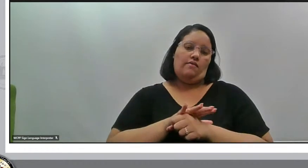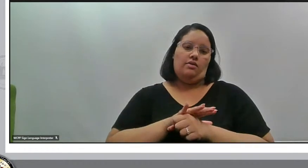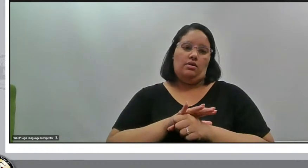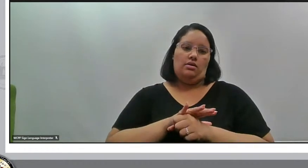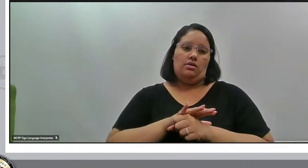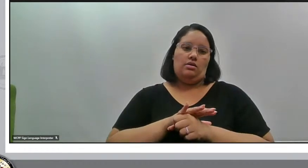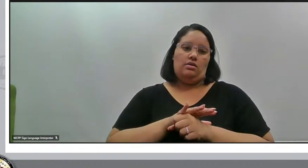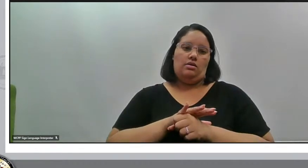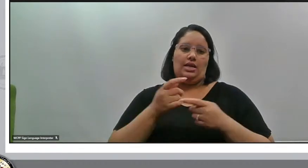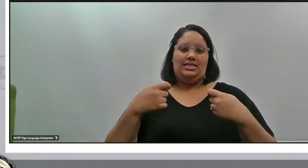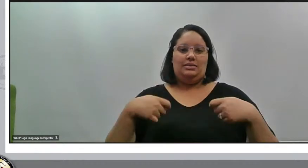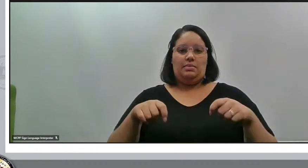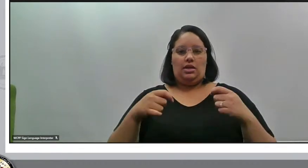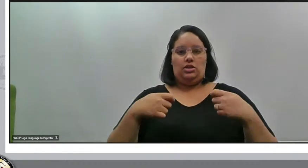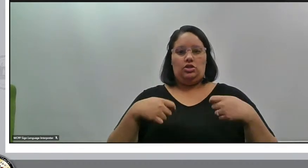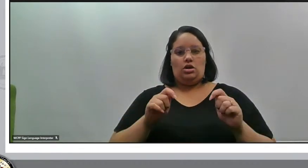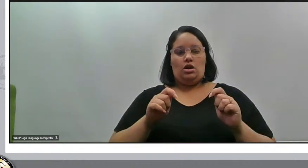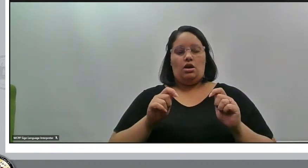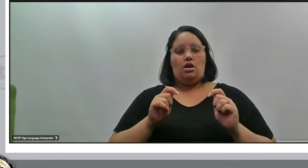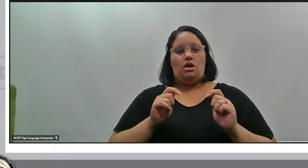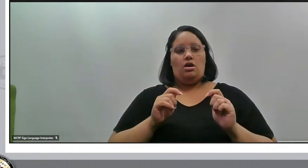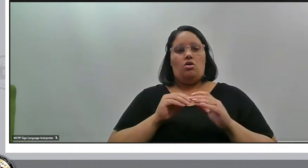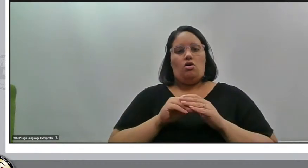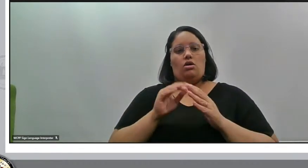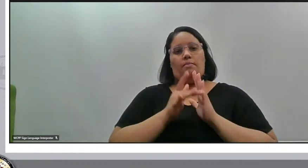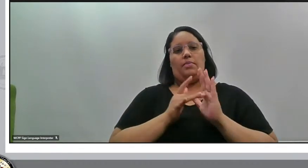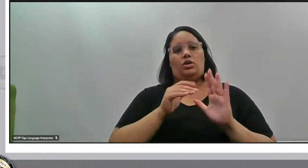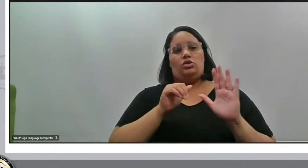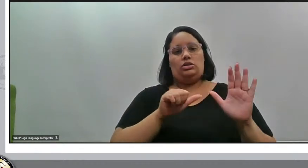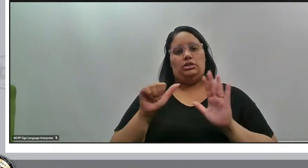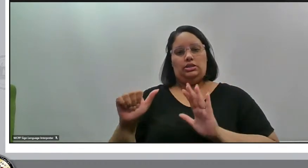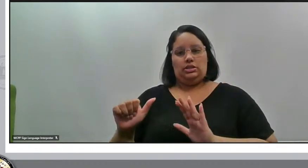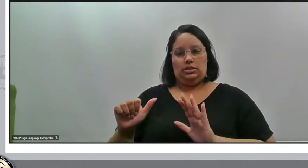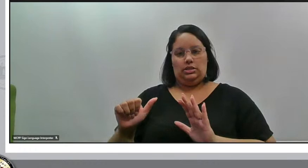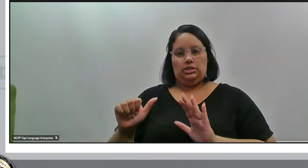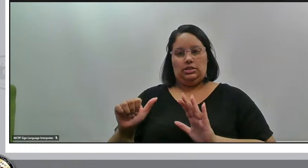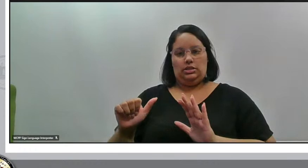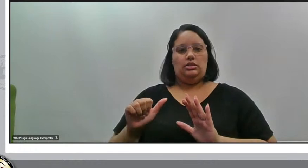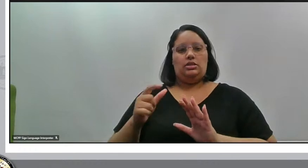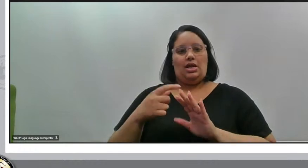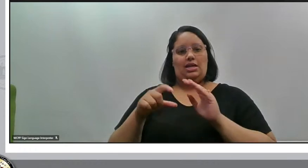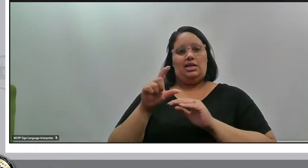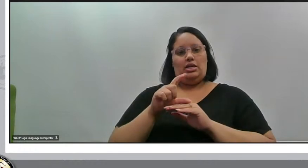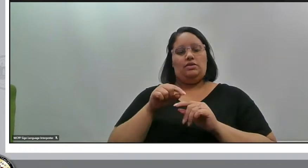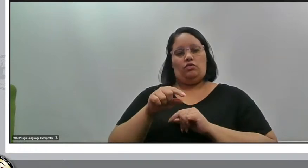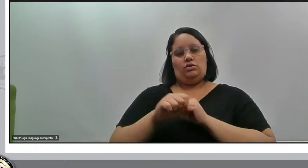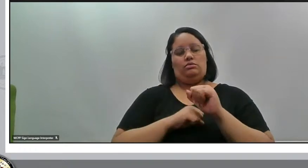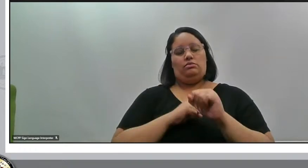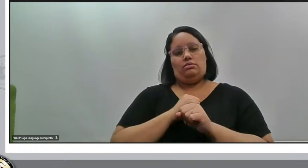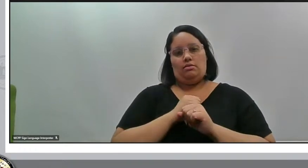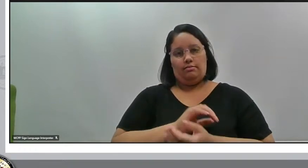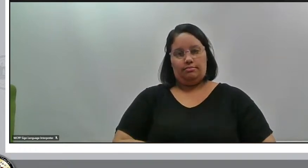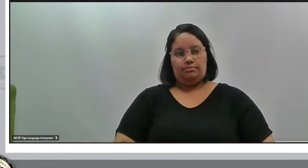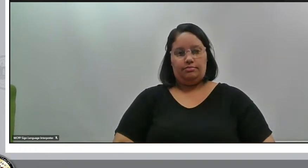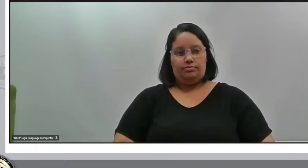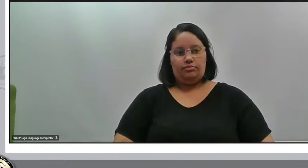the expenditure on page 66 and the increases. Thank you.